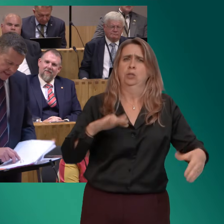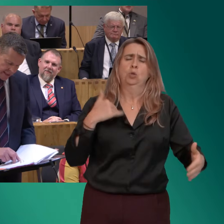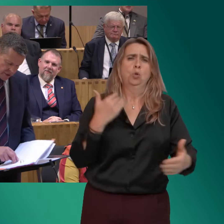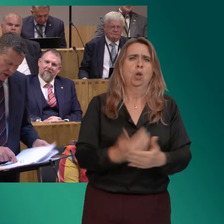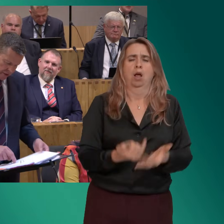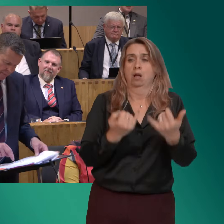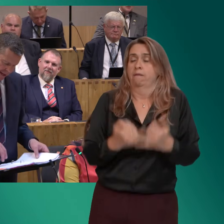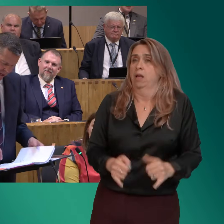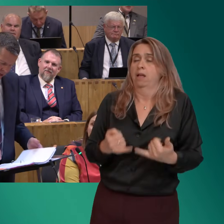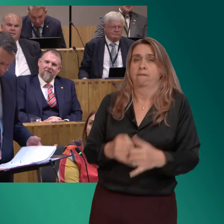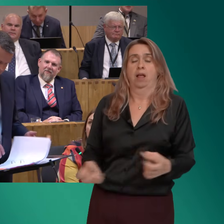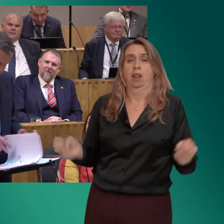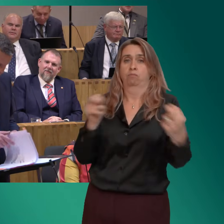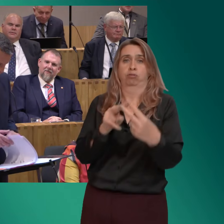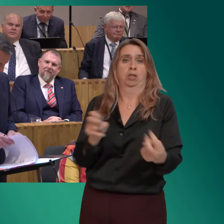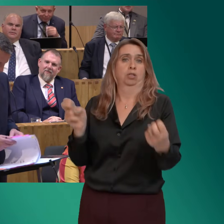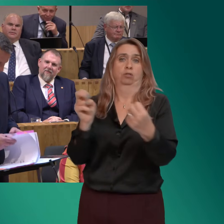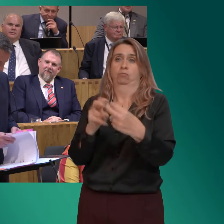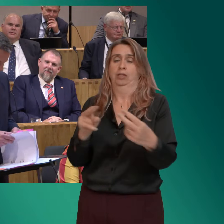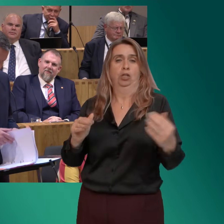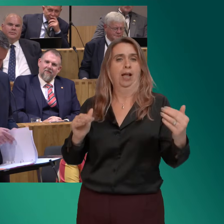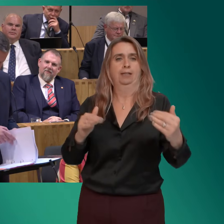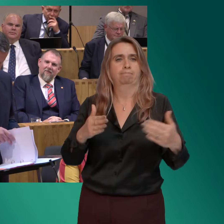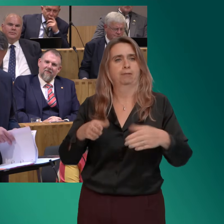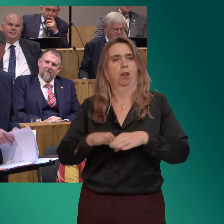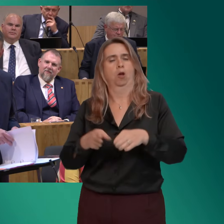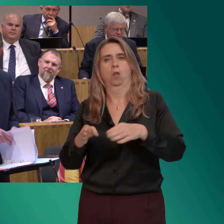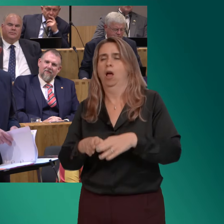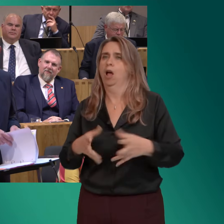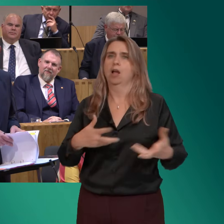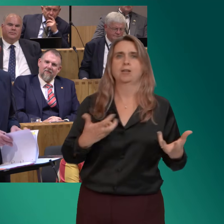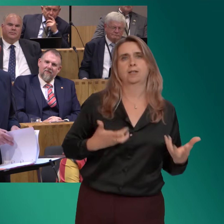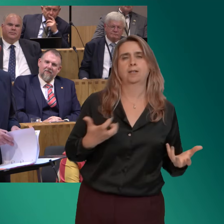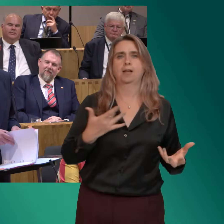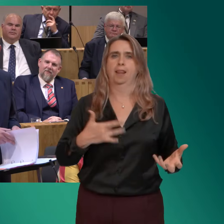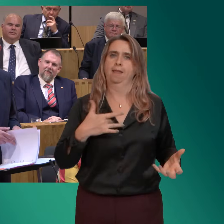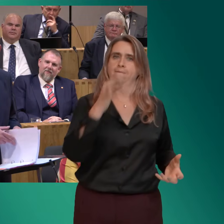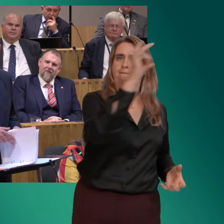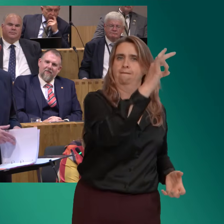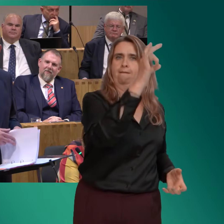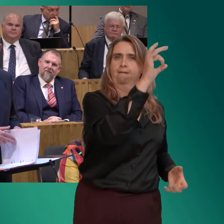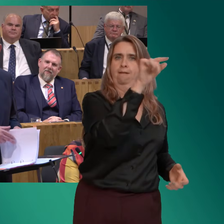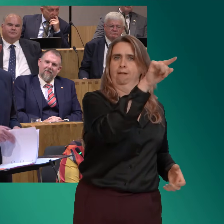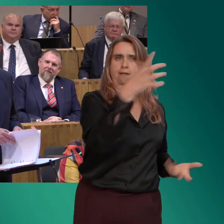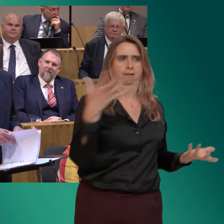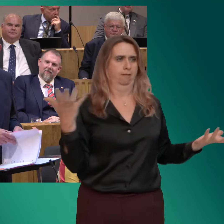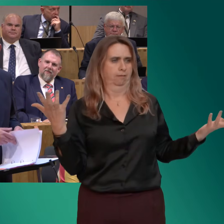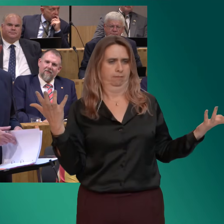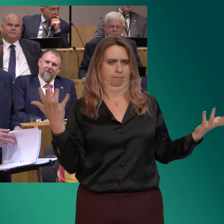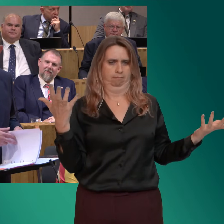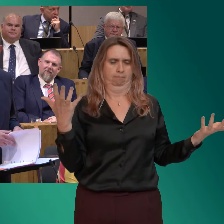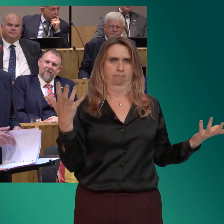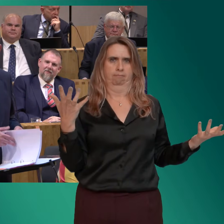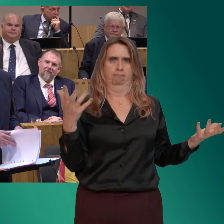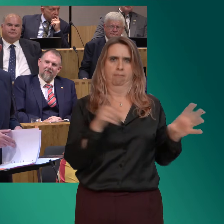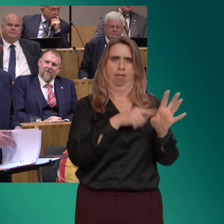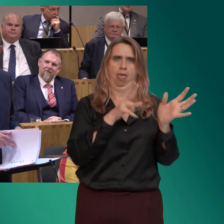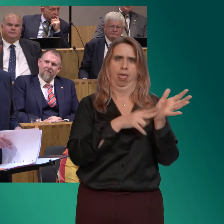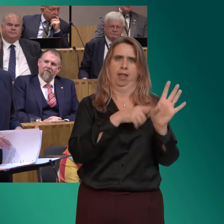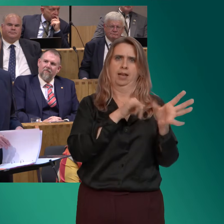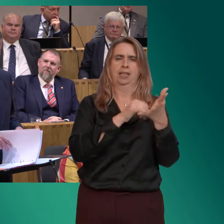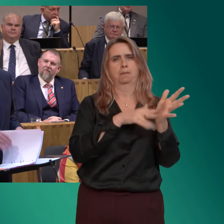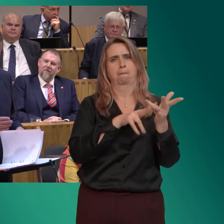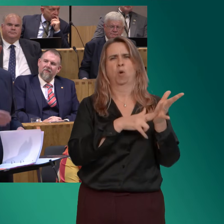the resilience of the Menai crossings. It is unacceptable that we have been in this position where deadlines have been missed time and time